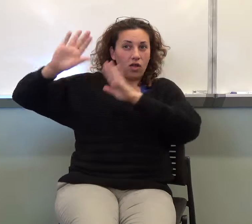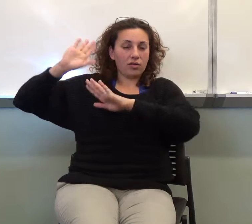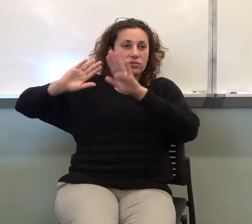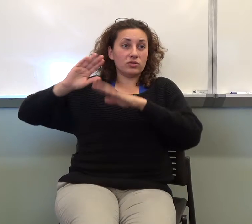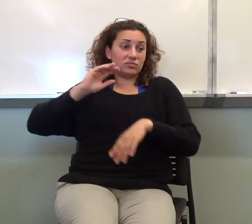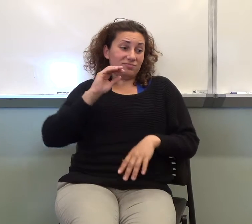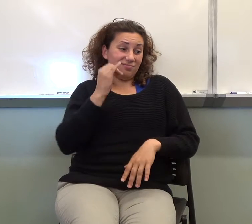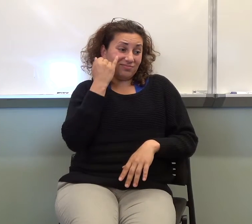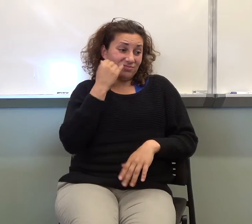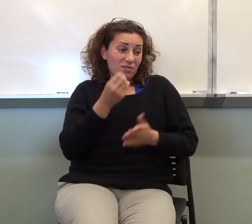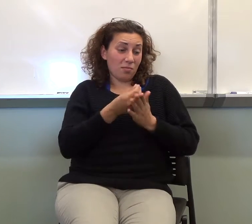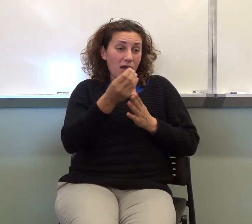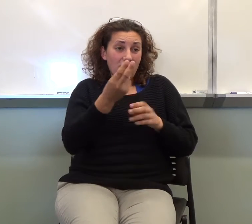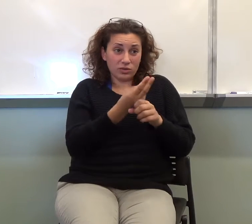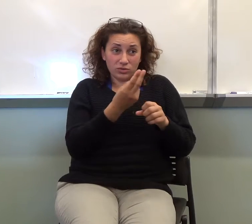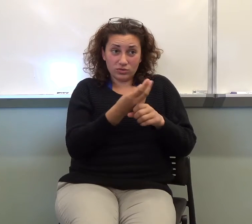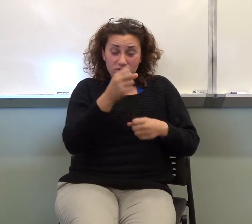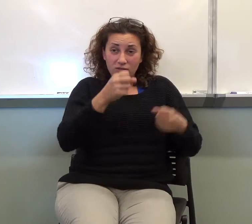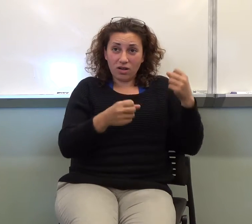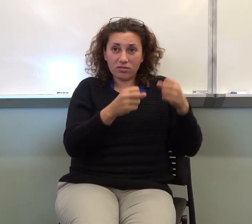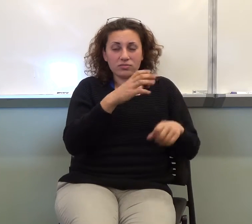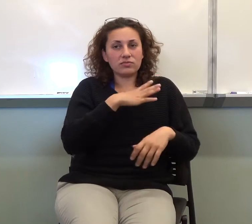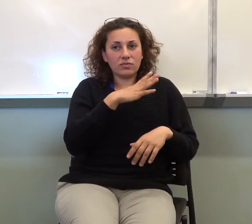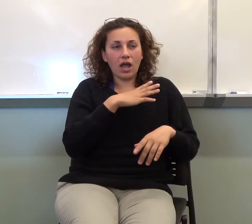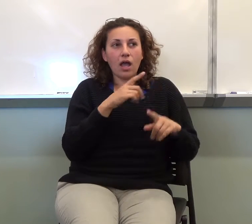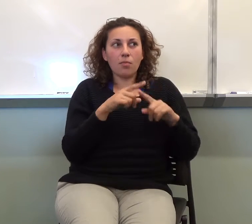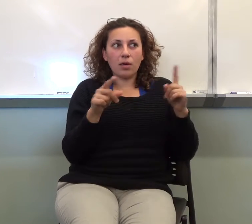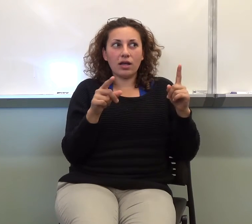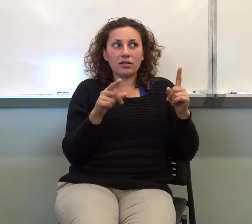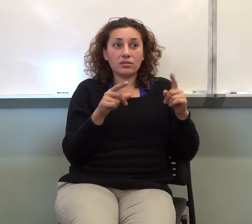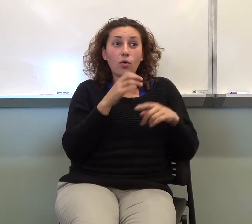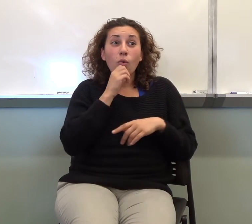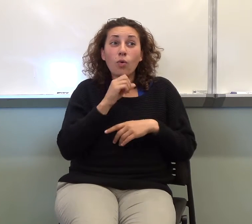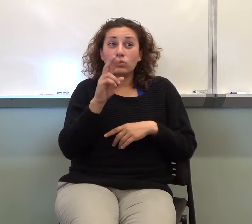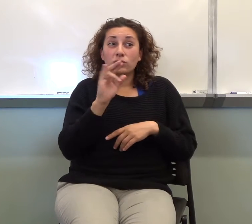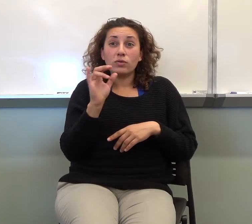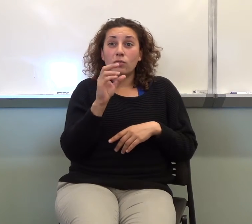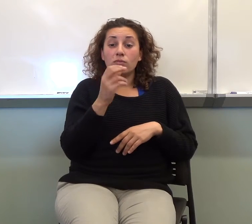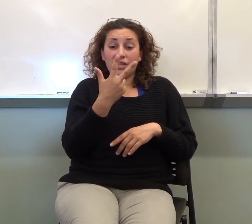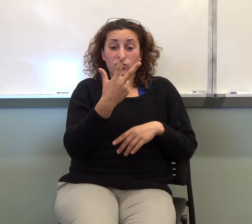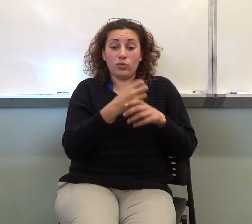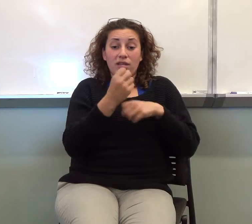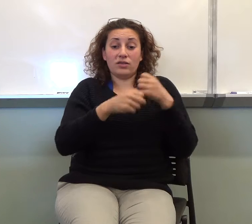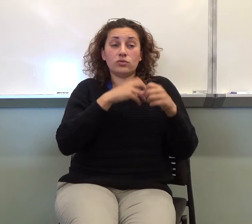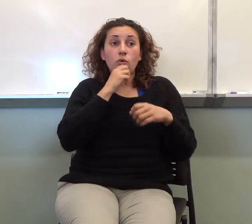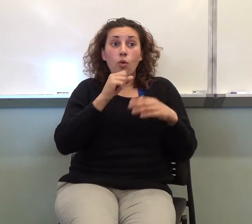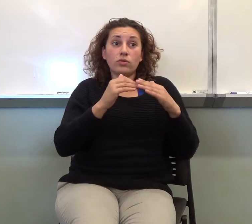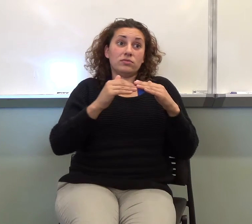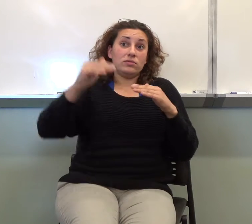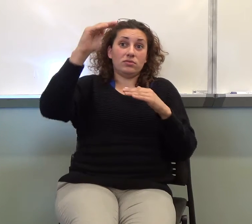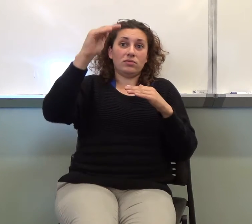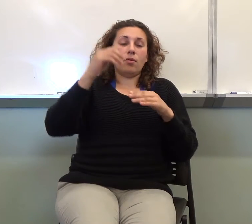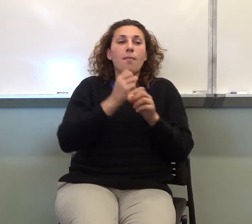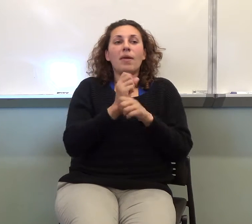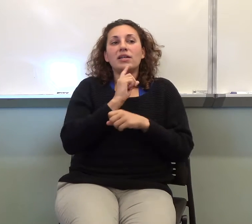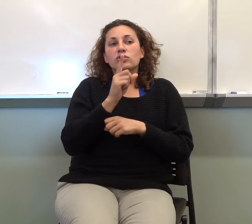car, but if it's more than 3 years old, be sure to buy insurance with it,